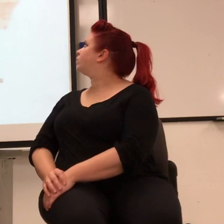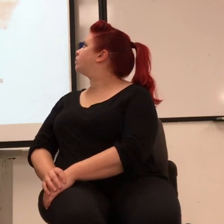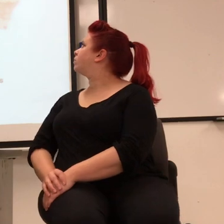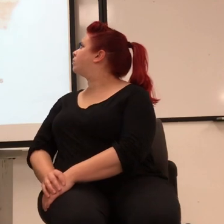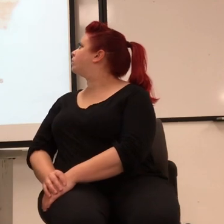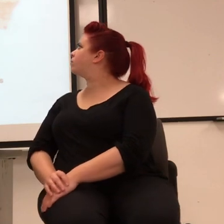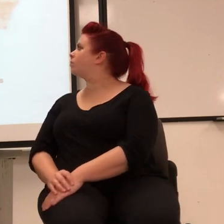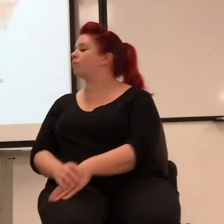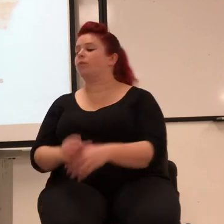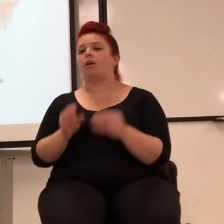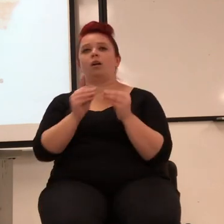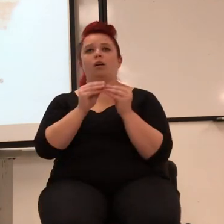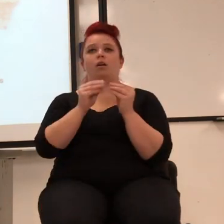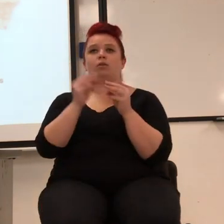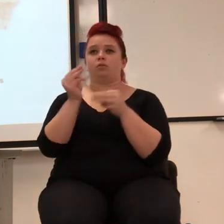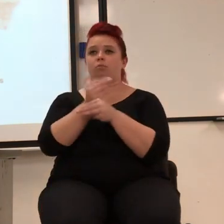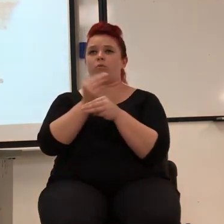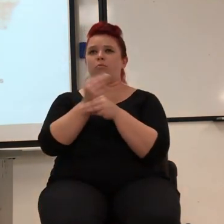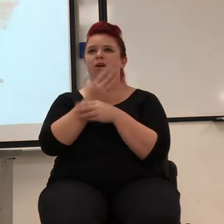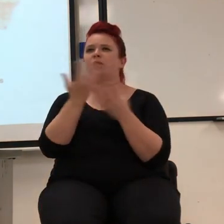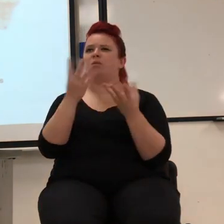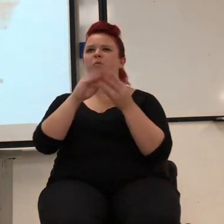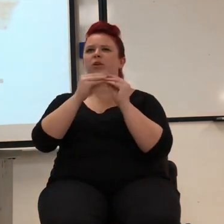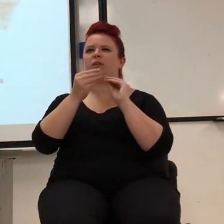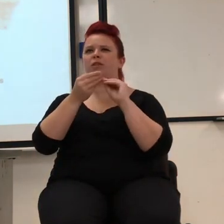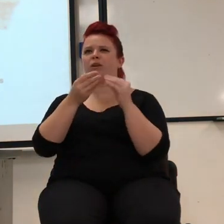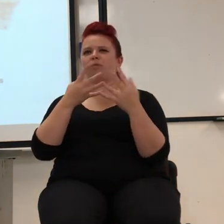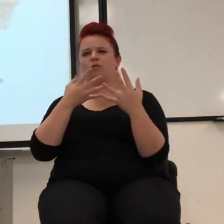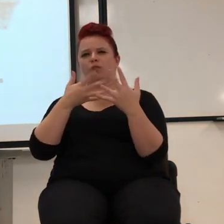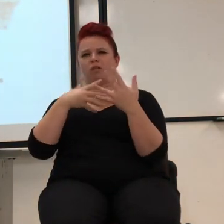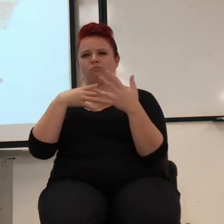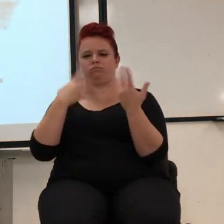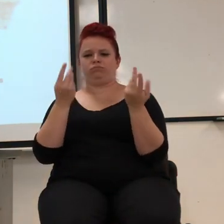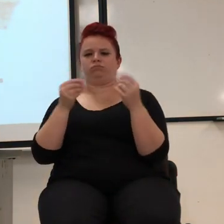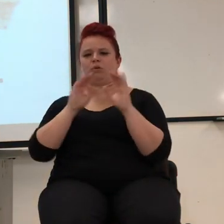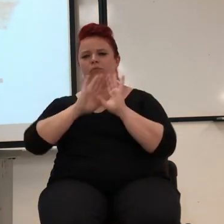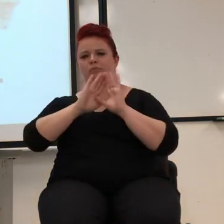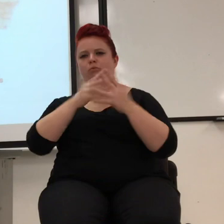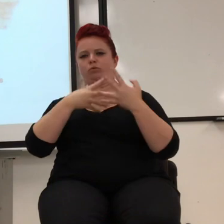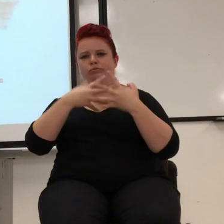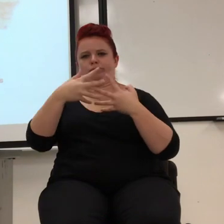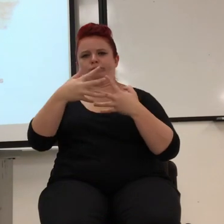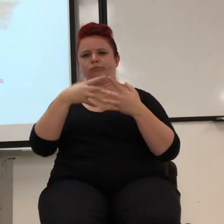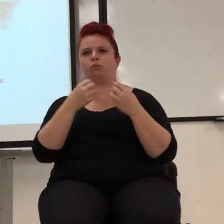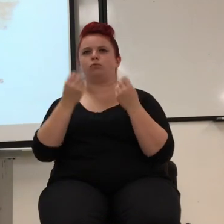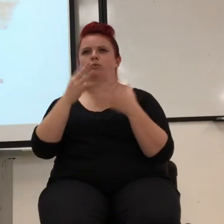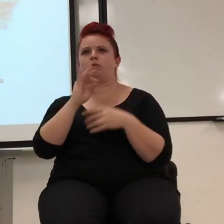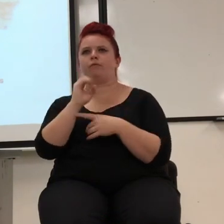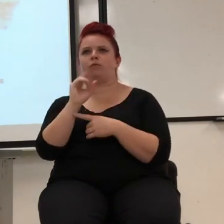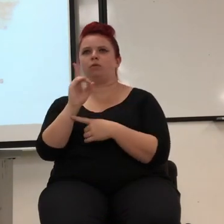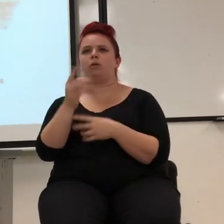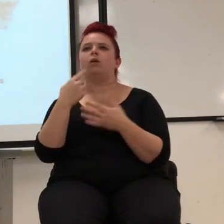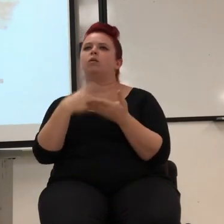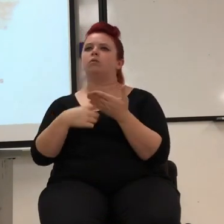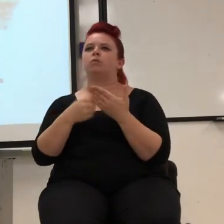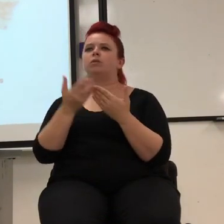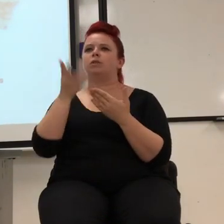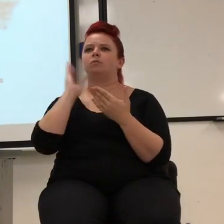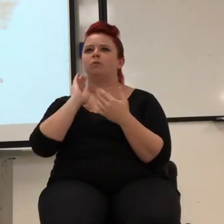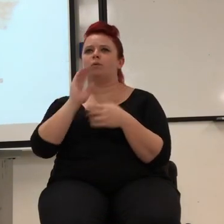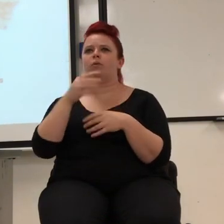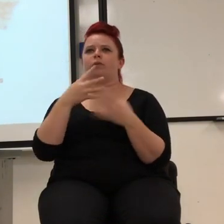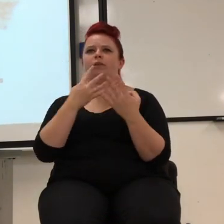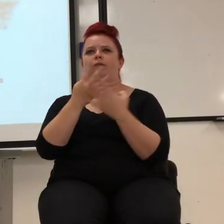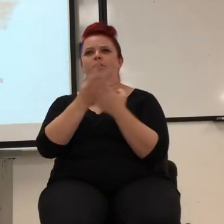Now some more math. What are the numbers that push through so much fluid? We talked about this before.